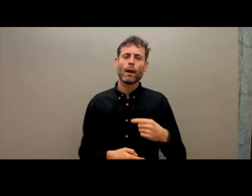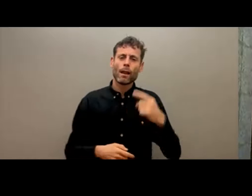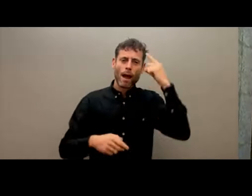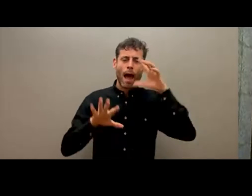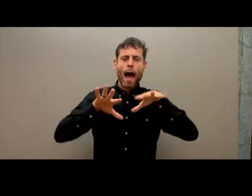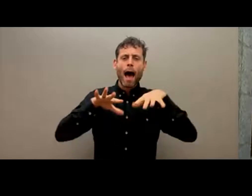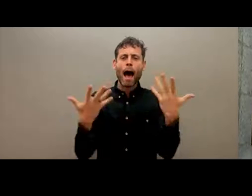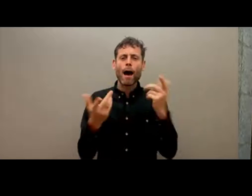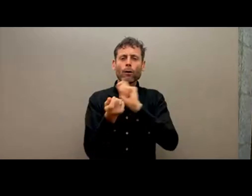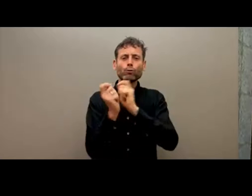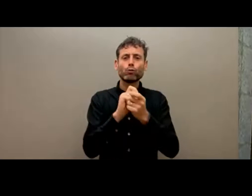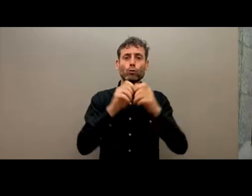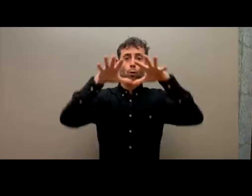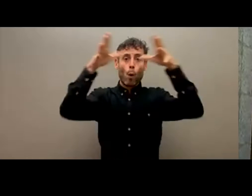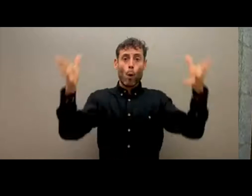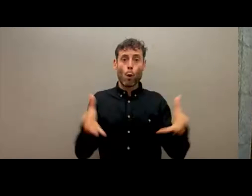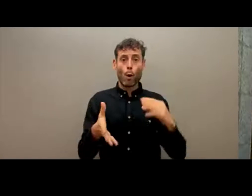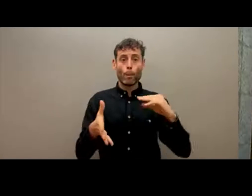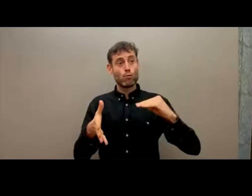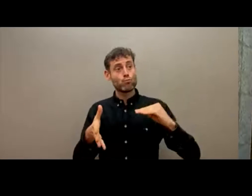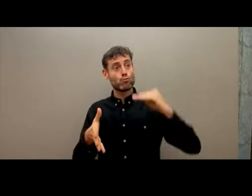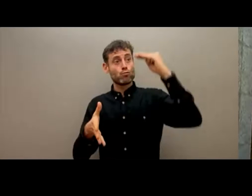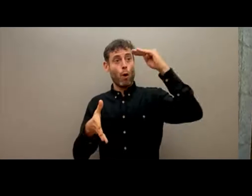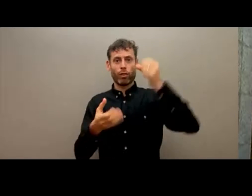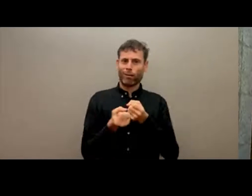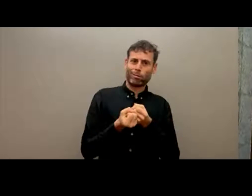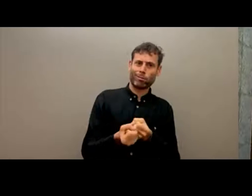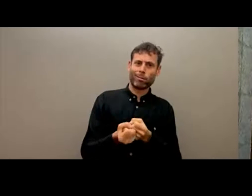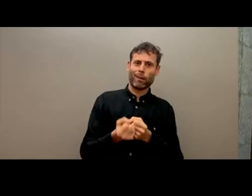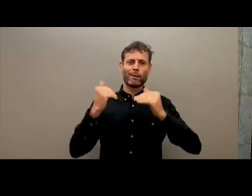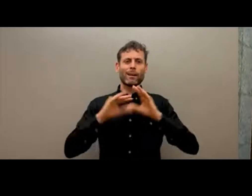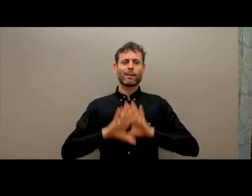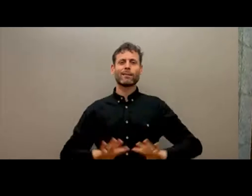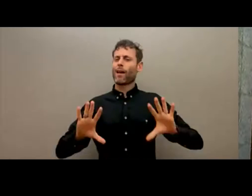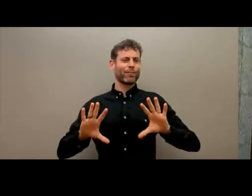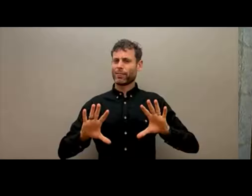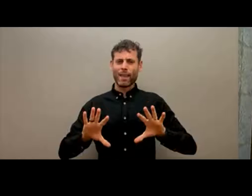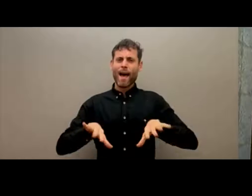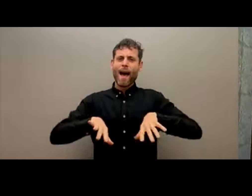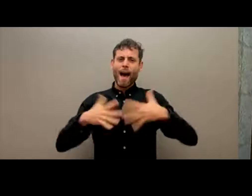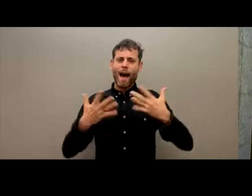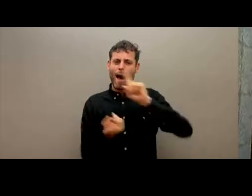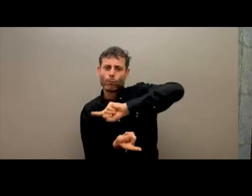dynamic, but something that can be south-south, but also south-north. And again, there are great examples of that